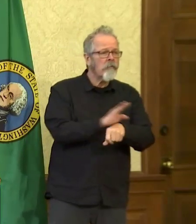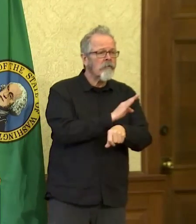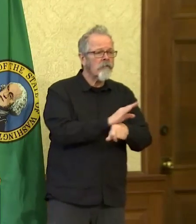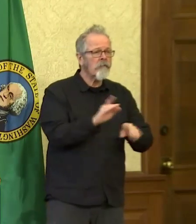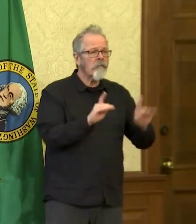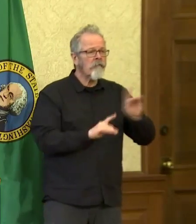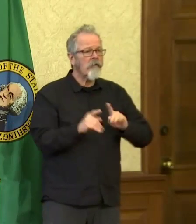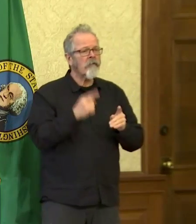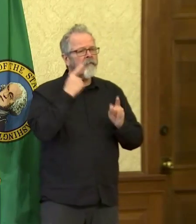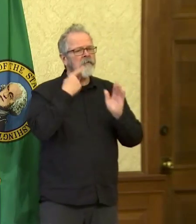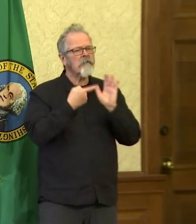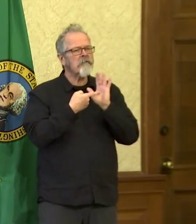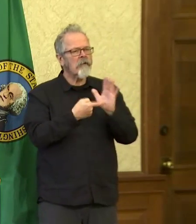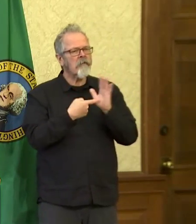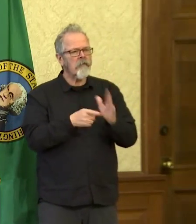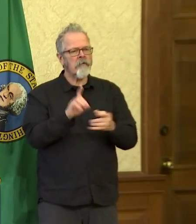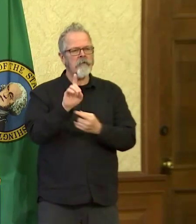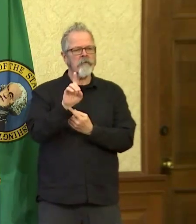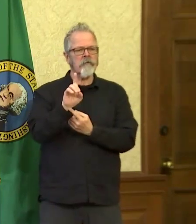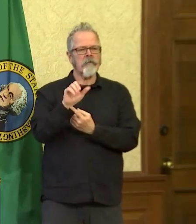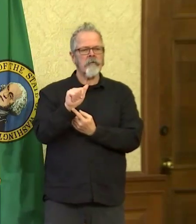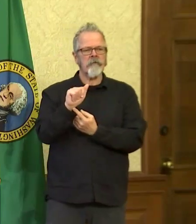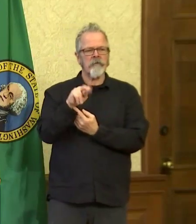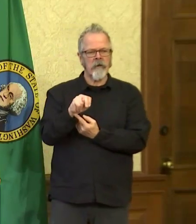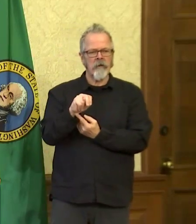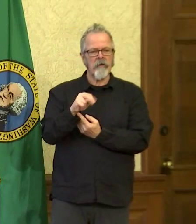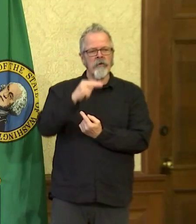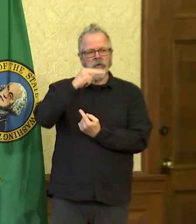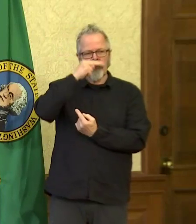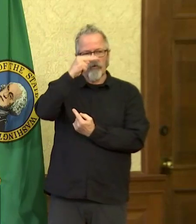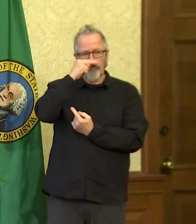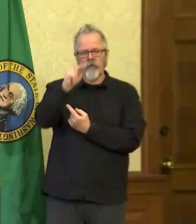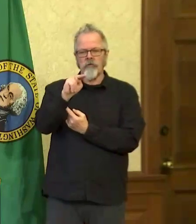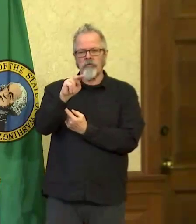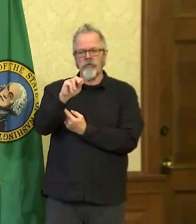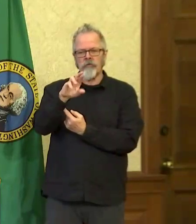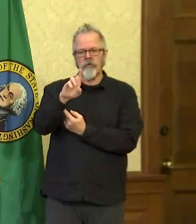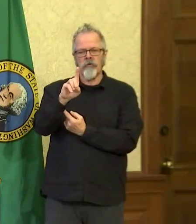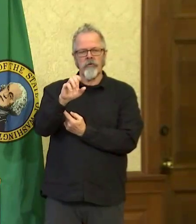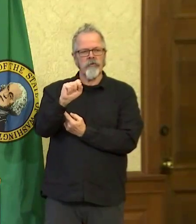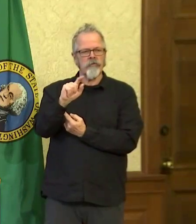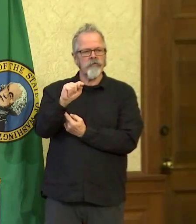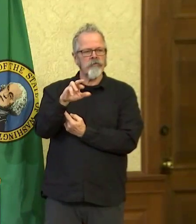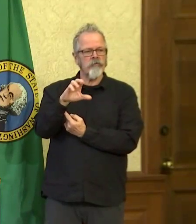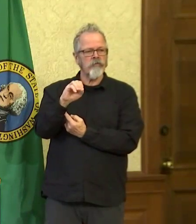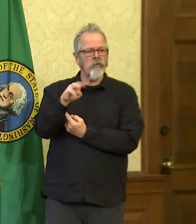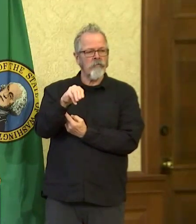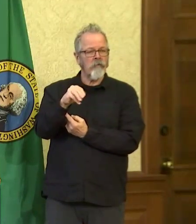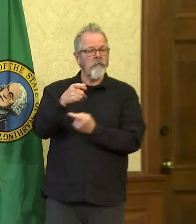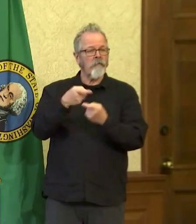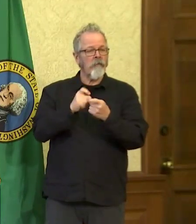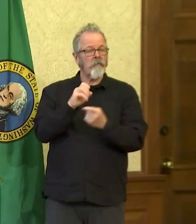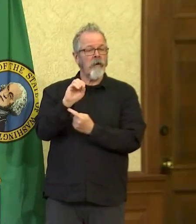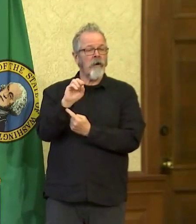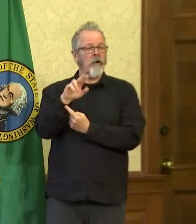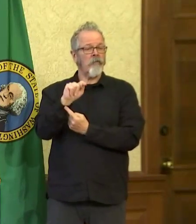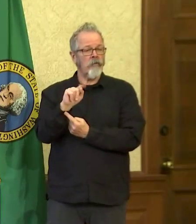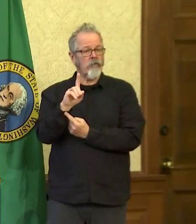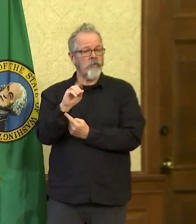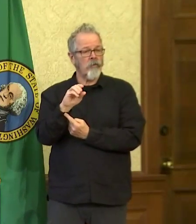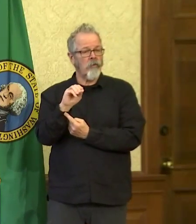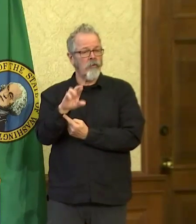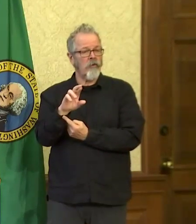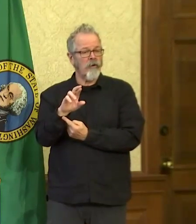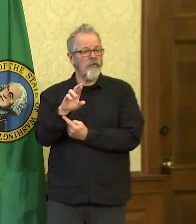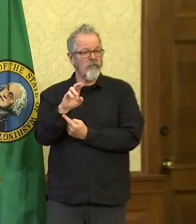100,000 masks a week. We have a number of other businesses that have stepped into the breach to make issues. We have our prison industries